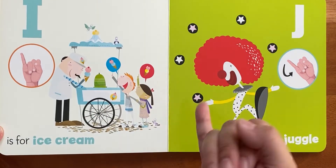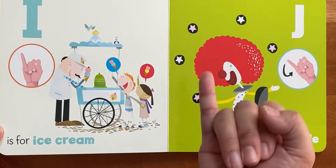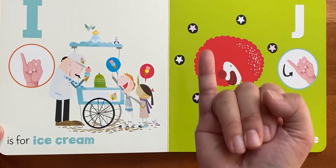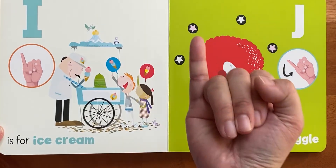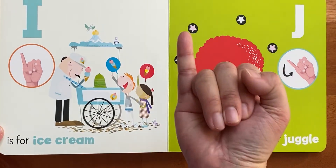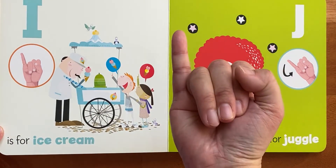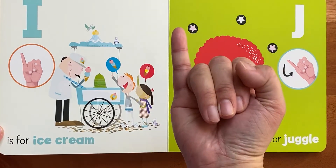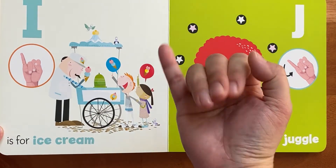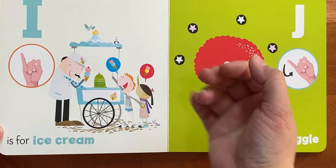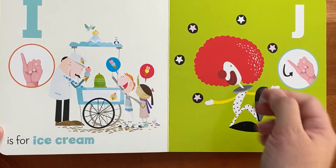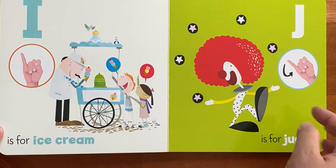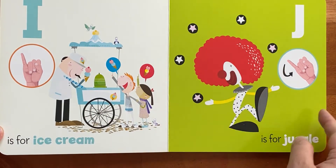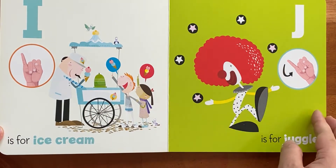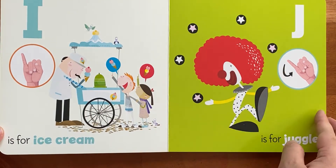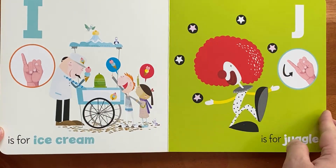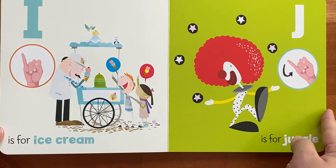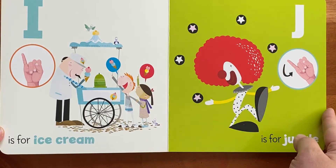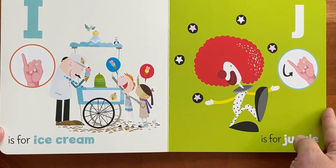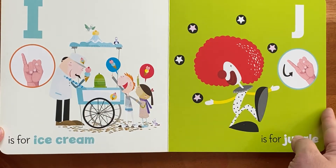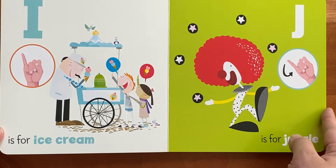I is for ice cream.